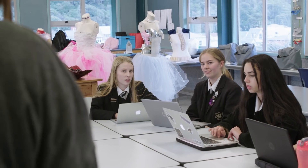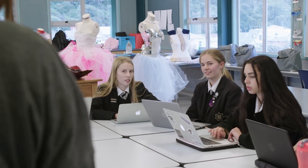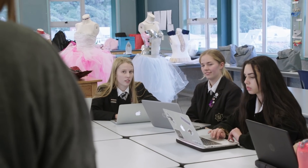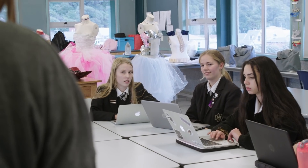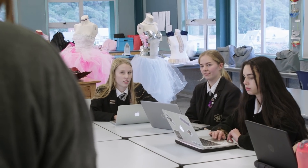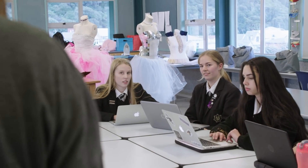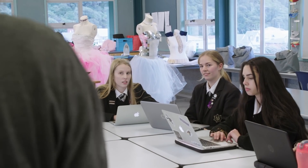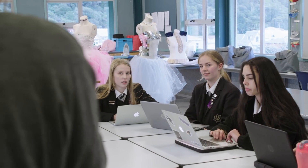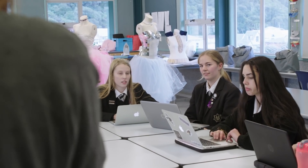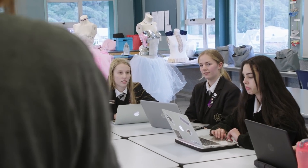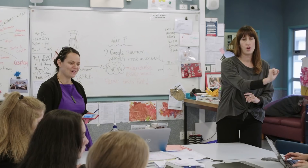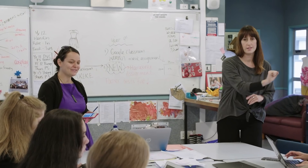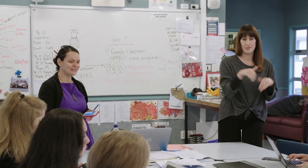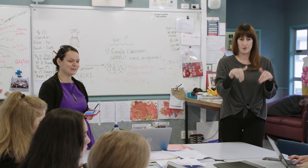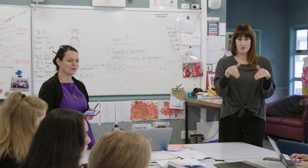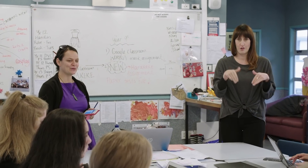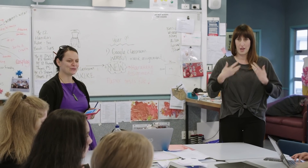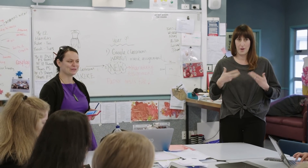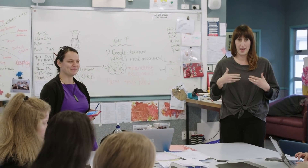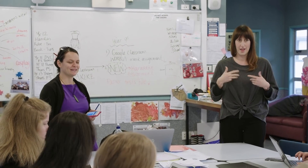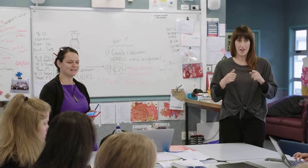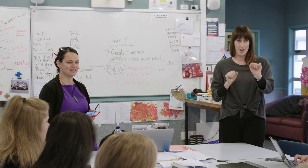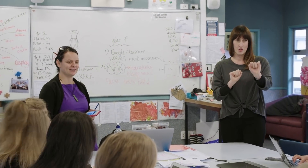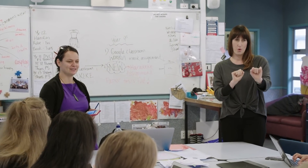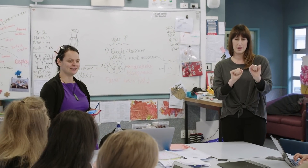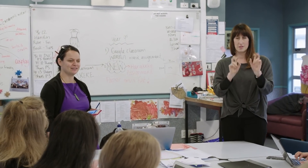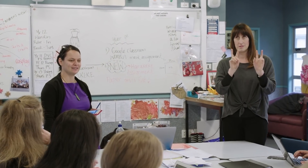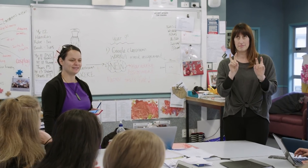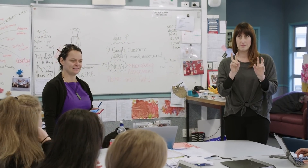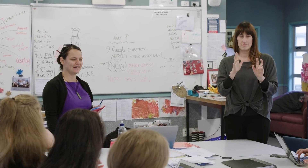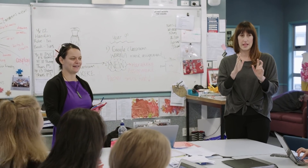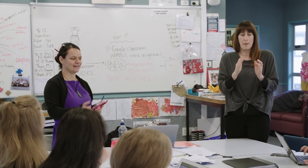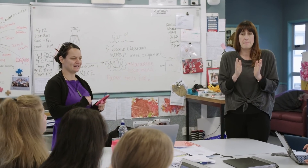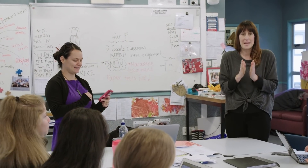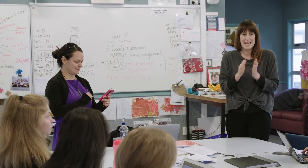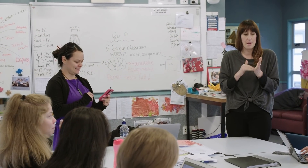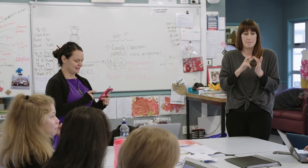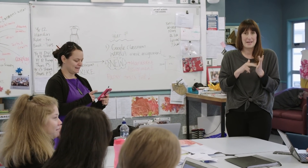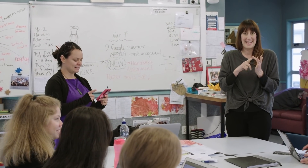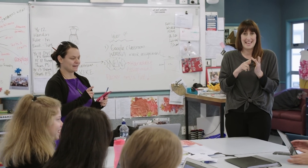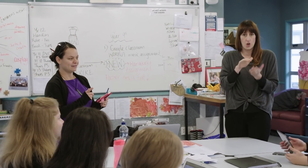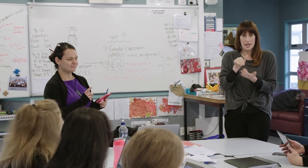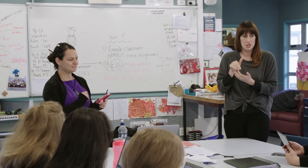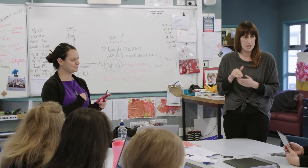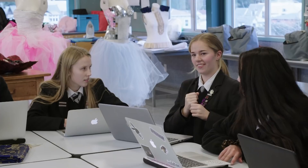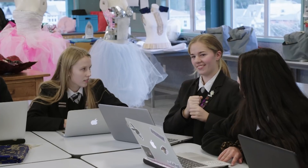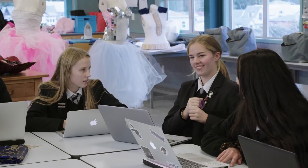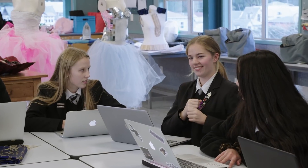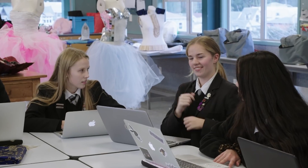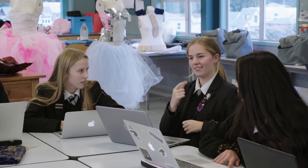Maya, doggy wear. I really want to call yours a mini collection. Mini, okay. Is that cool? Yeah.